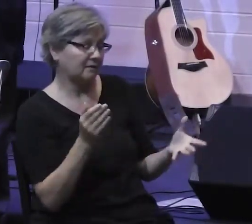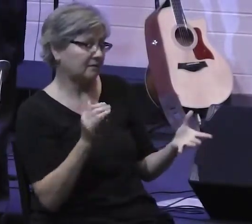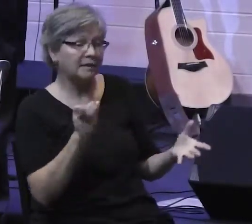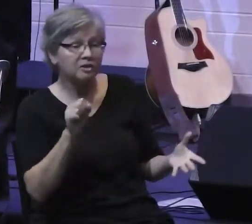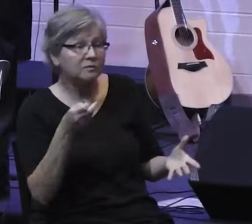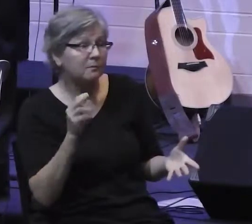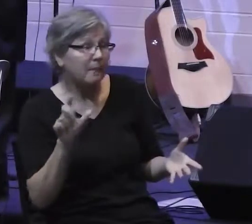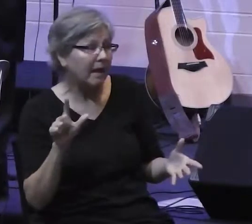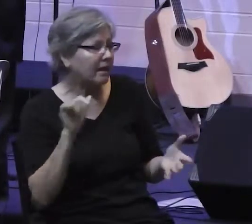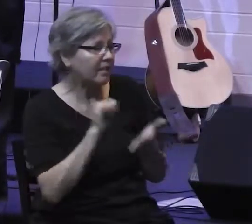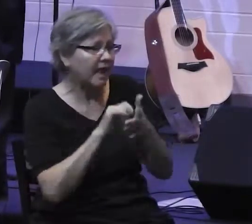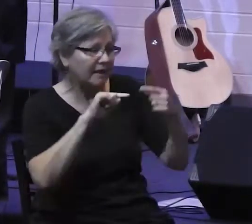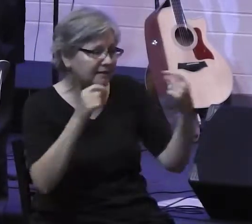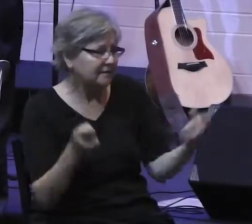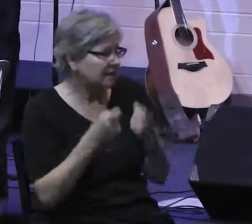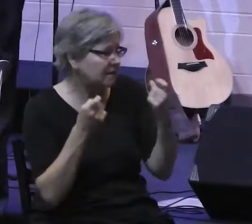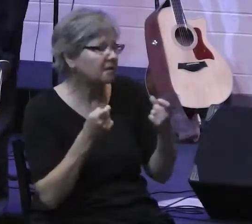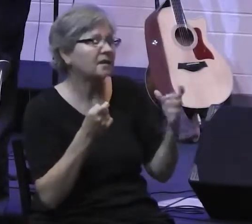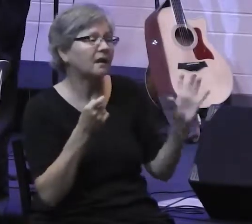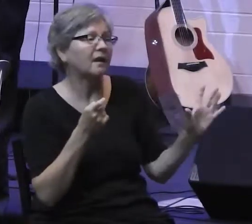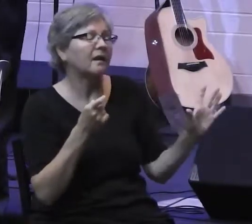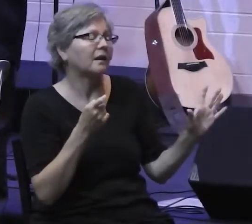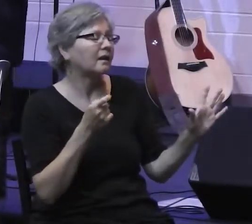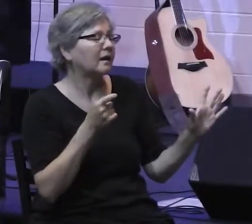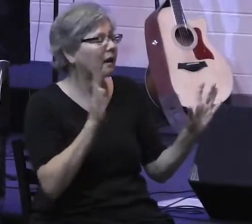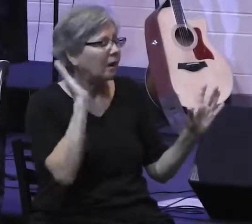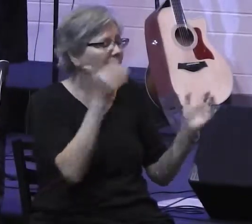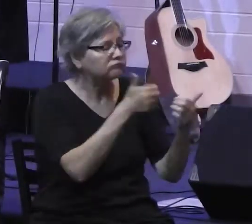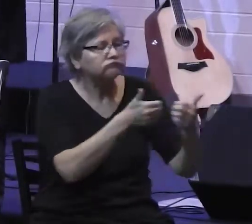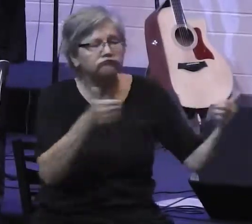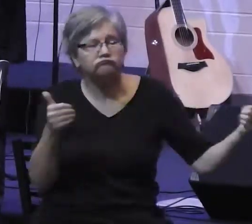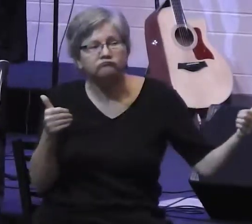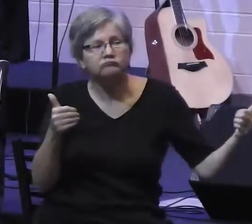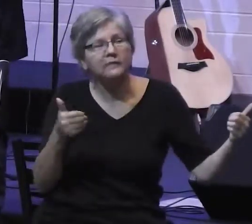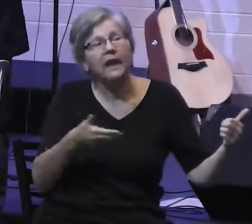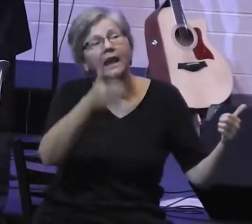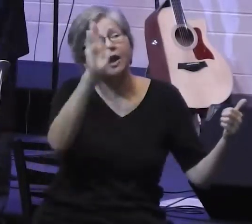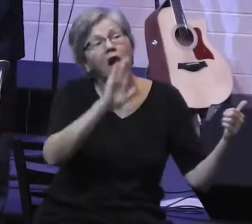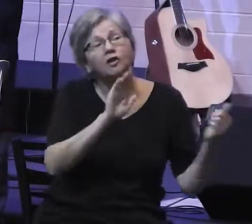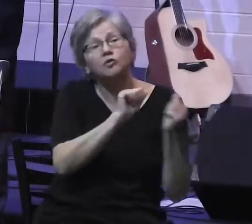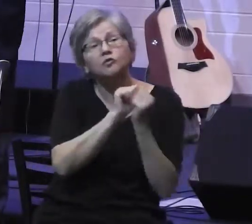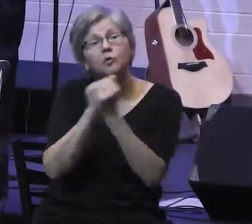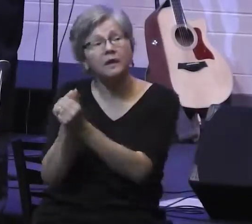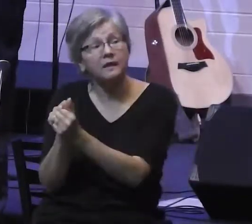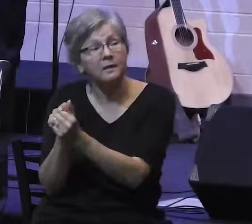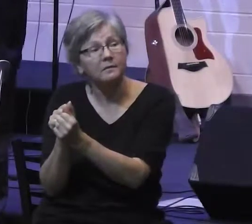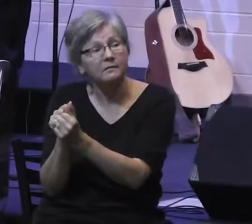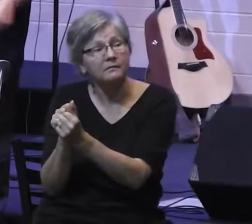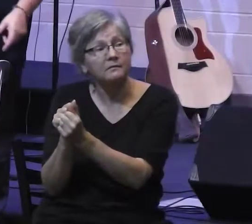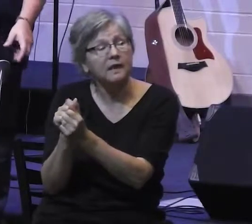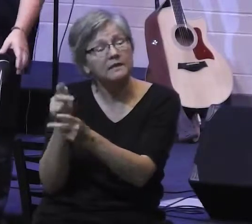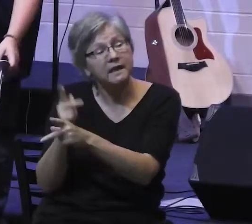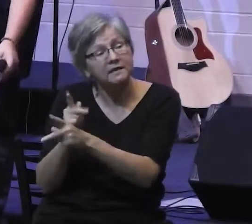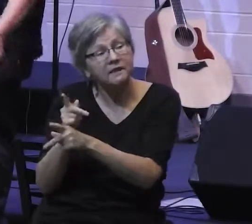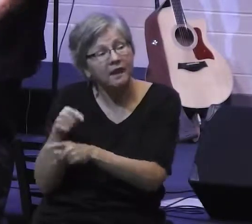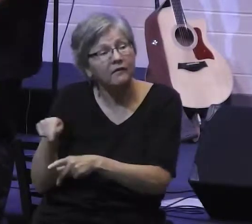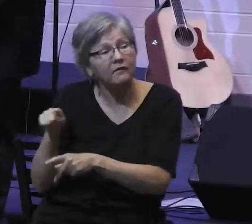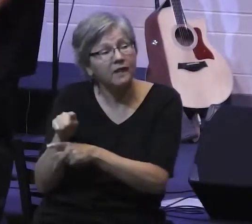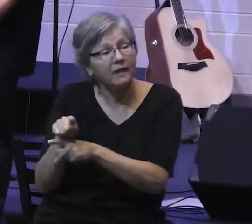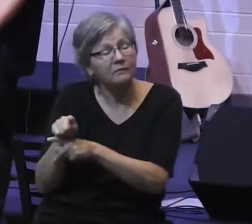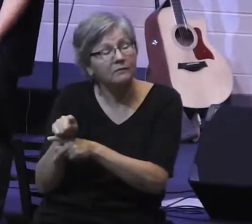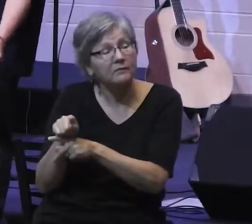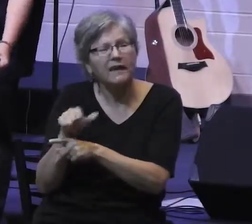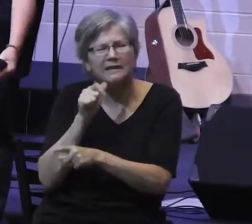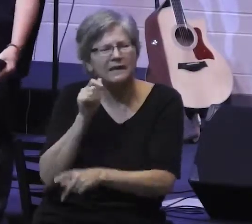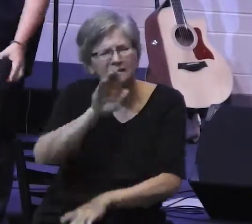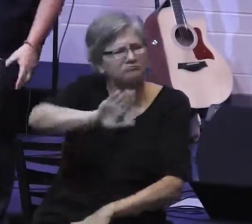Ishmael. And God goes with Hagar and with Ishmael and makes them a people on their own. And He's with them, He's loving them, He's taking care of them. Far from turning them